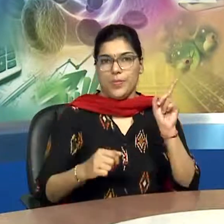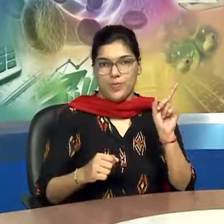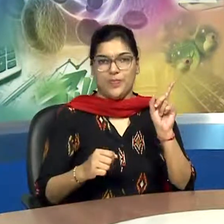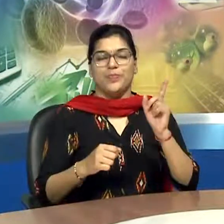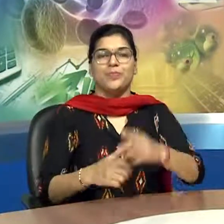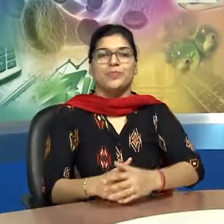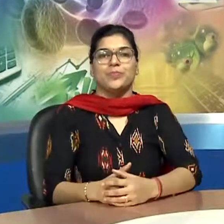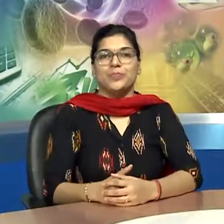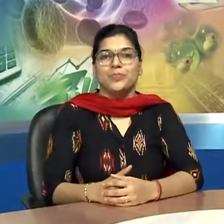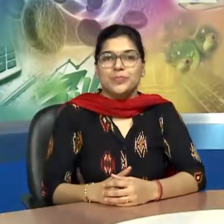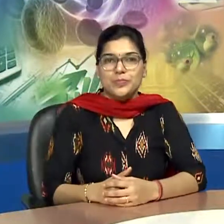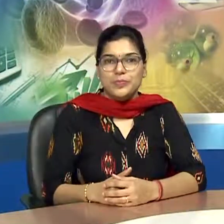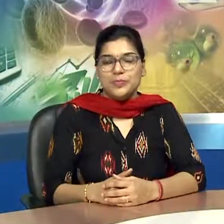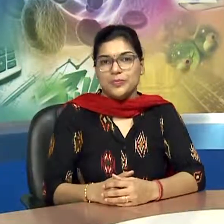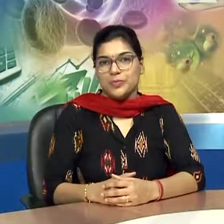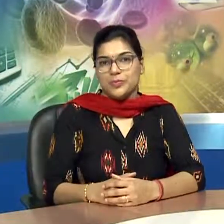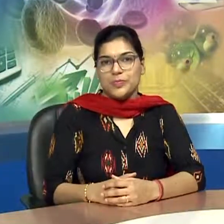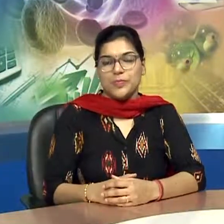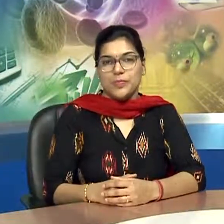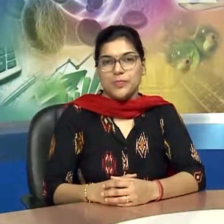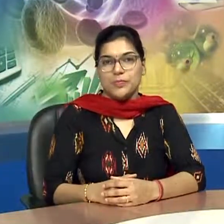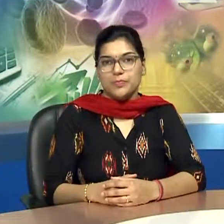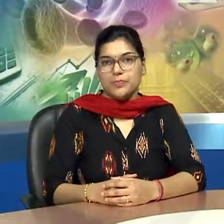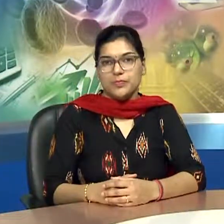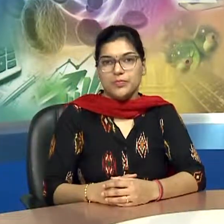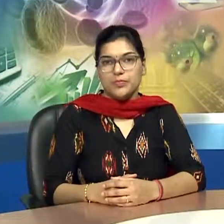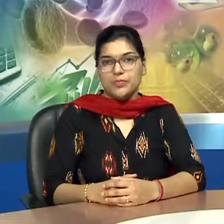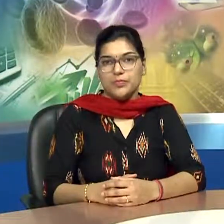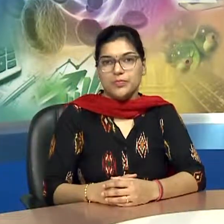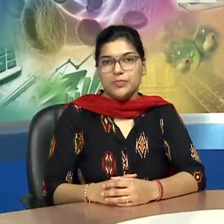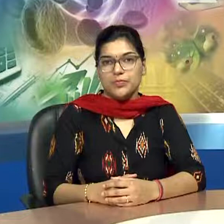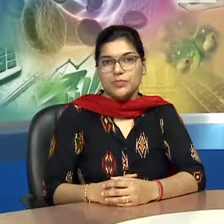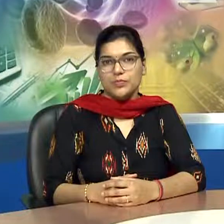something, we can say that we are tempted to do something.